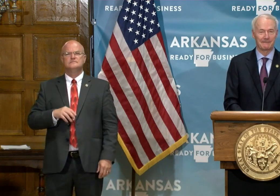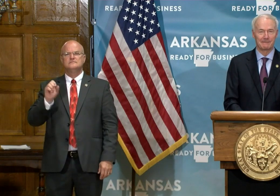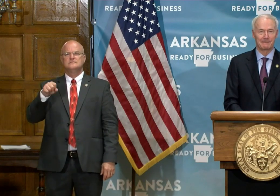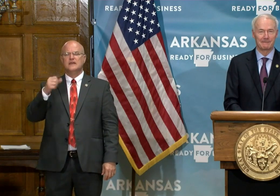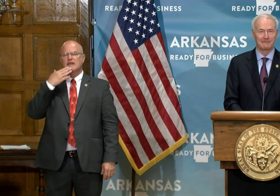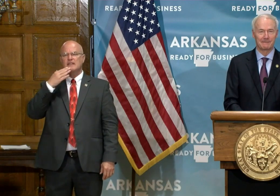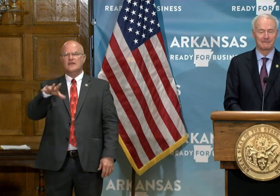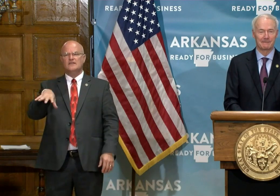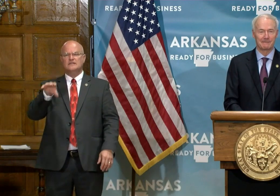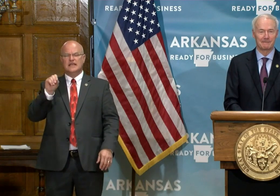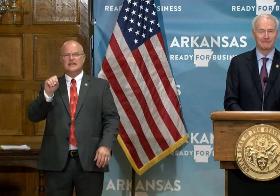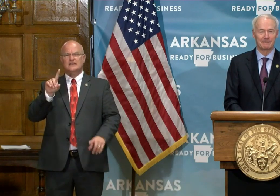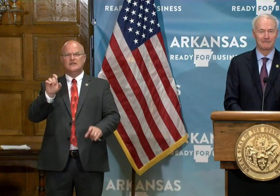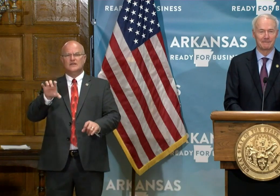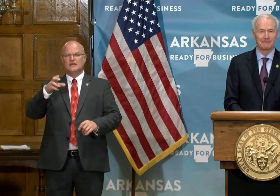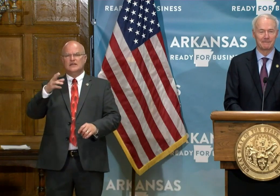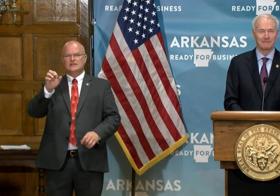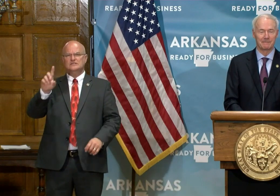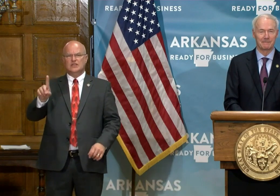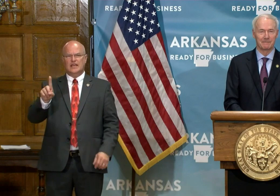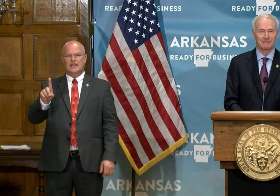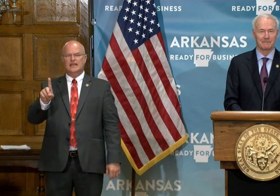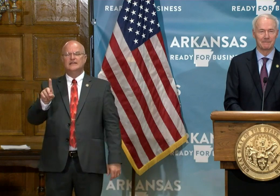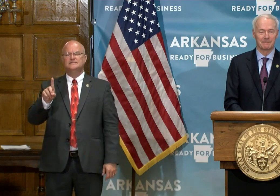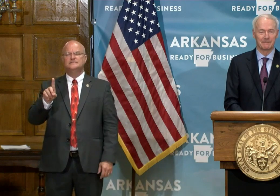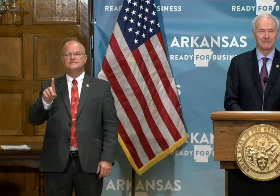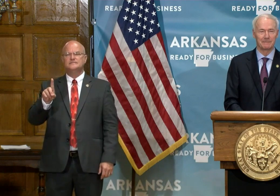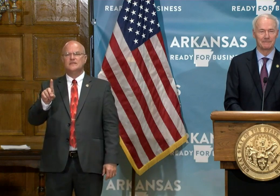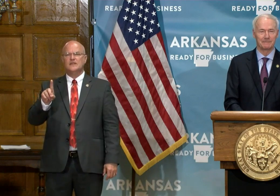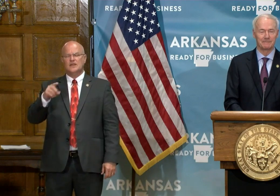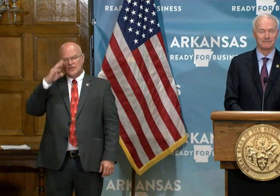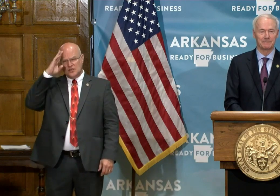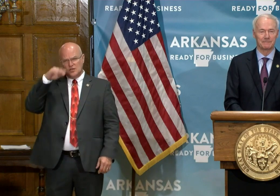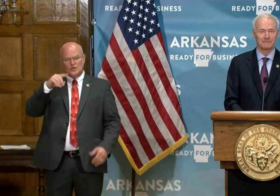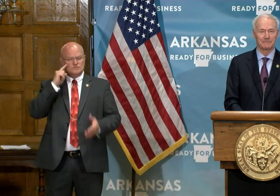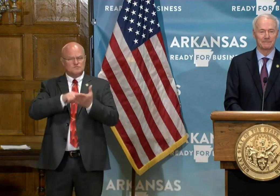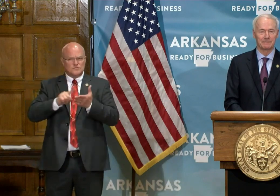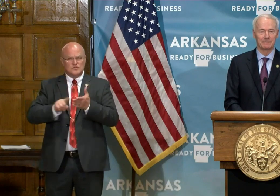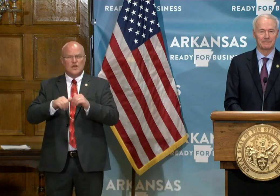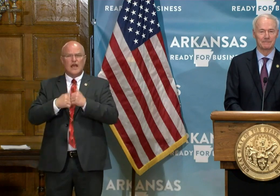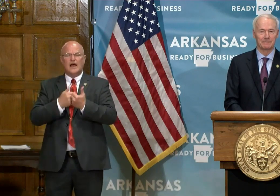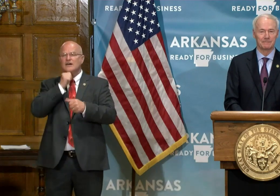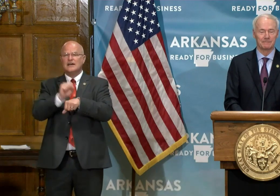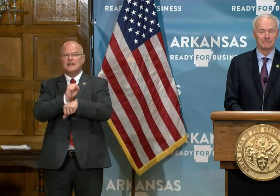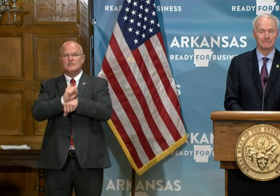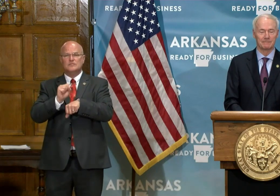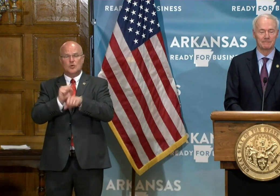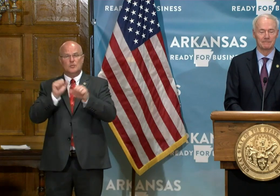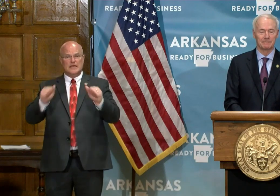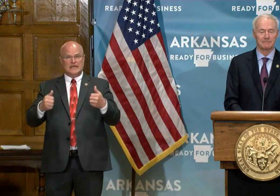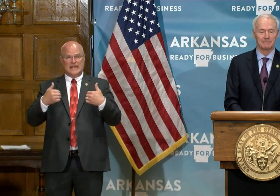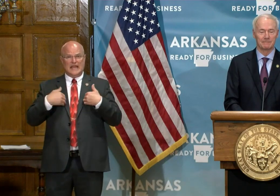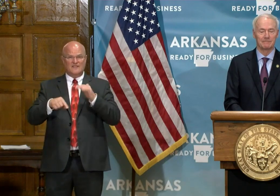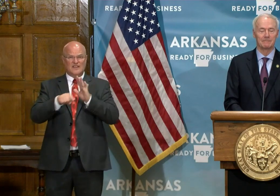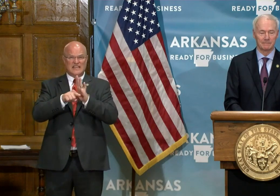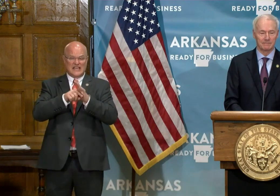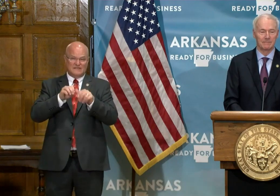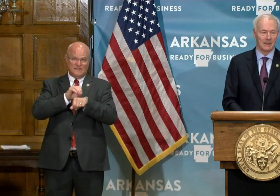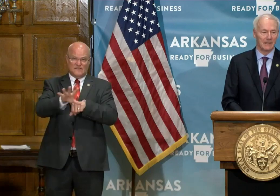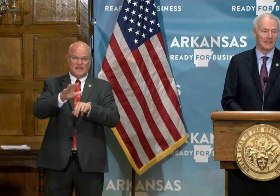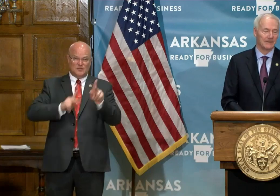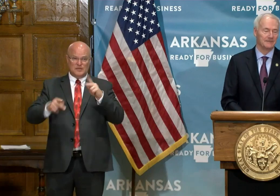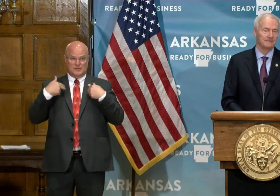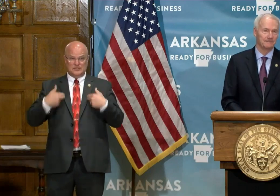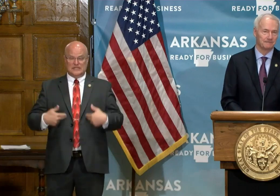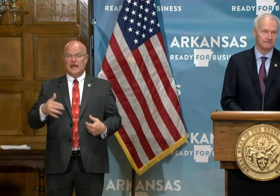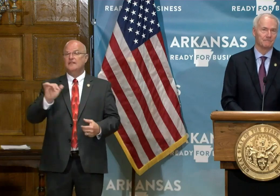Yes, Governor, thanks for taking our question. This is Chad Mira with KNWA News. It's been researched how unemployment can have a negative effect on people's